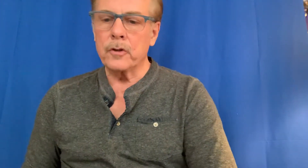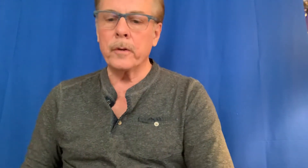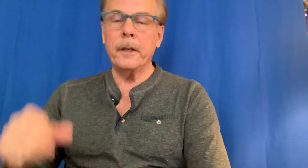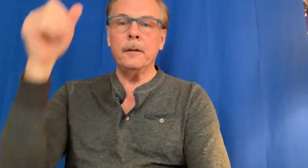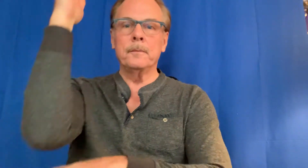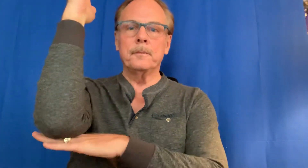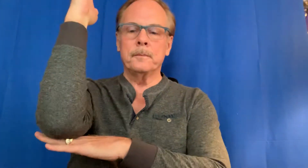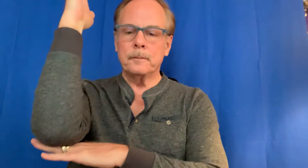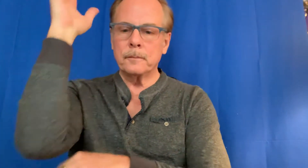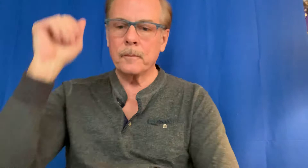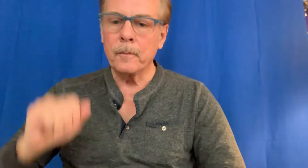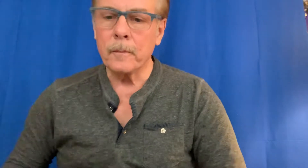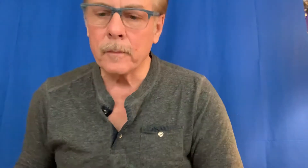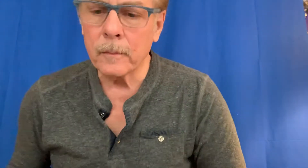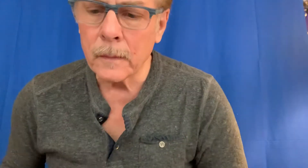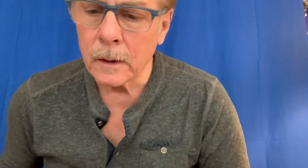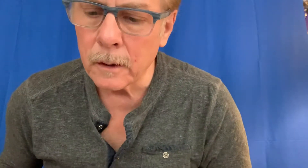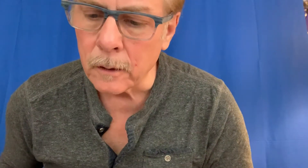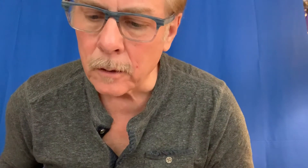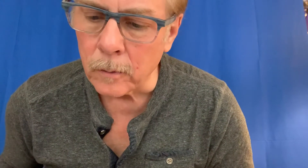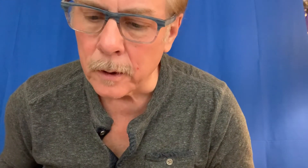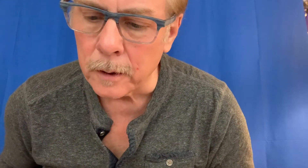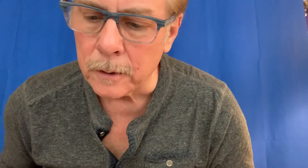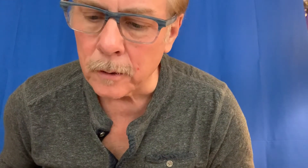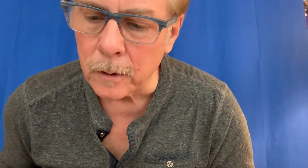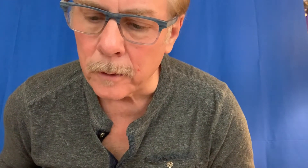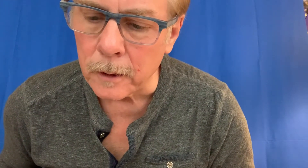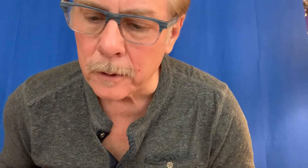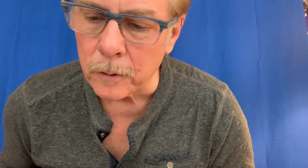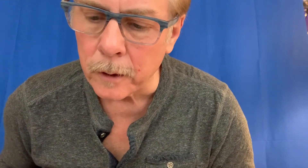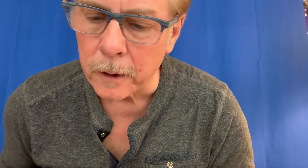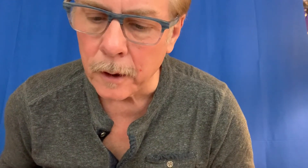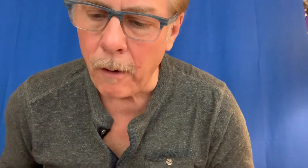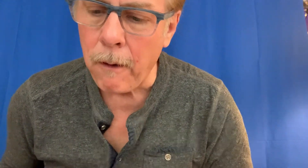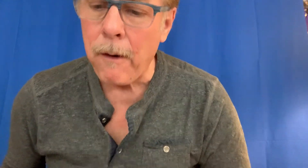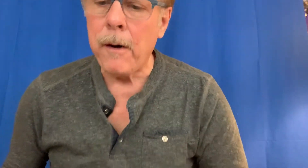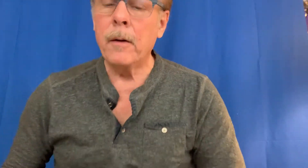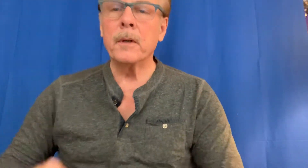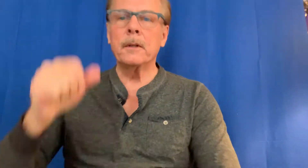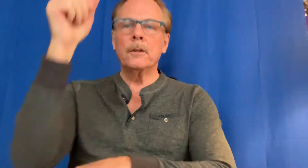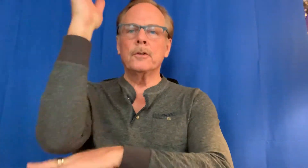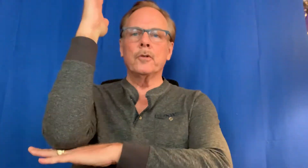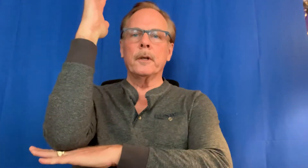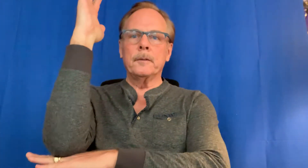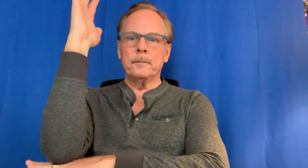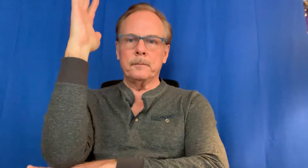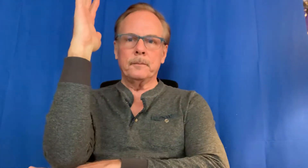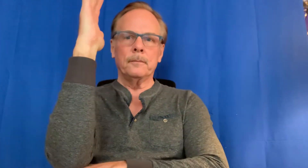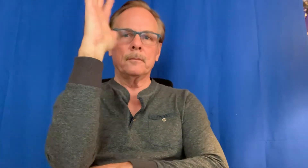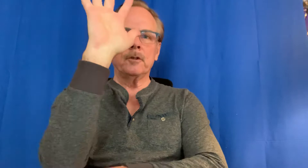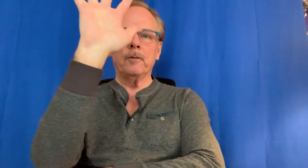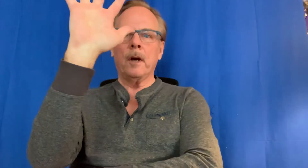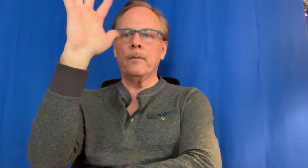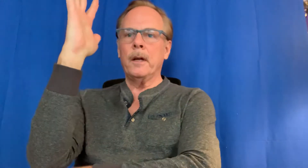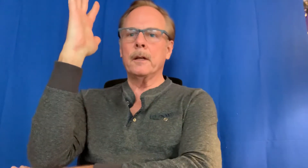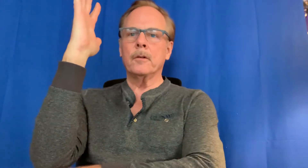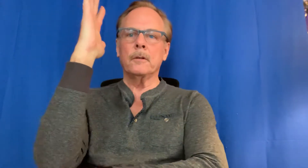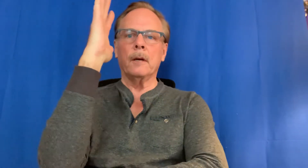Tree. I don't know what he's doing with that tree, but this is tree. Your 5-hand on top of